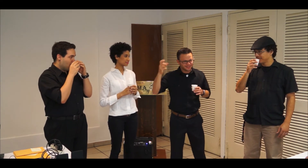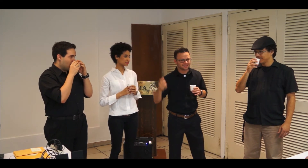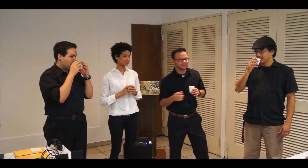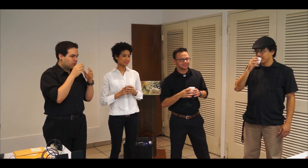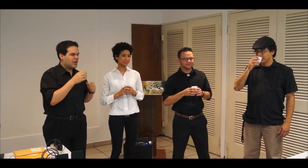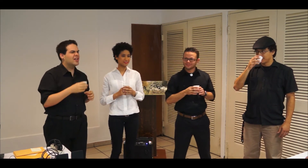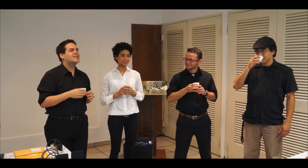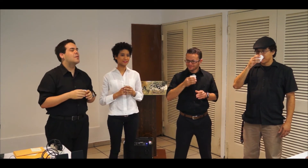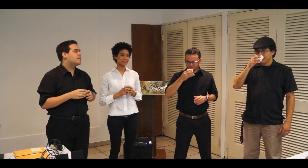¿A qué le sabe?